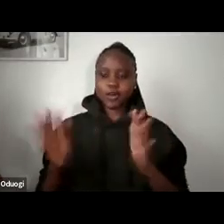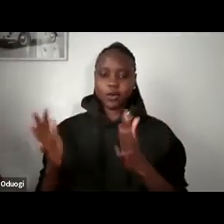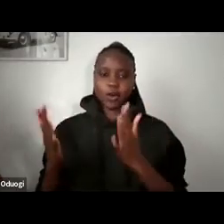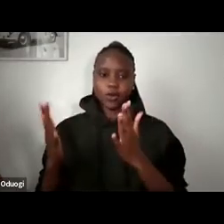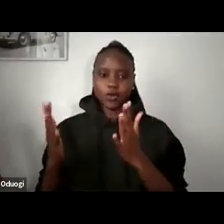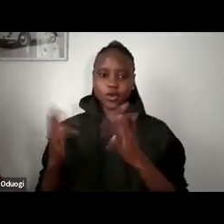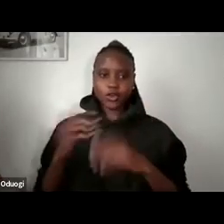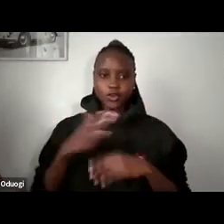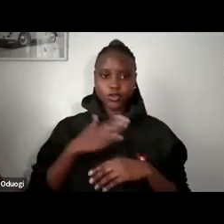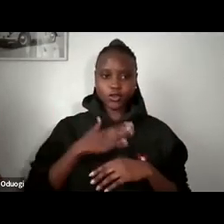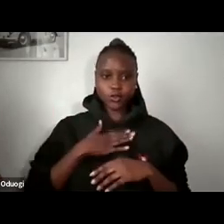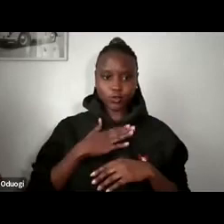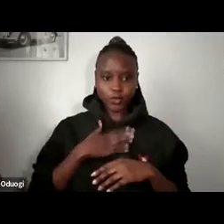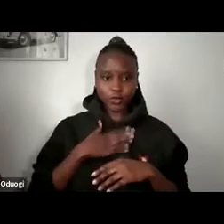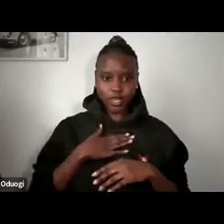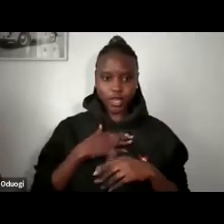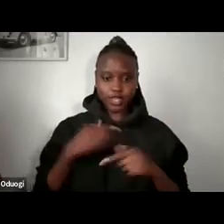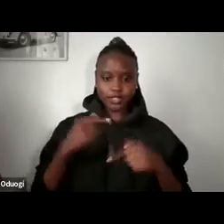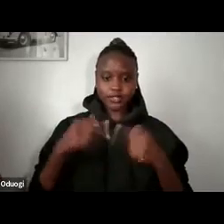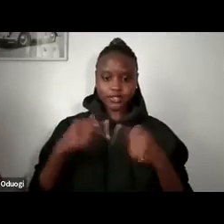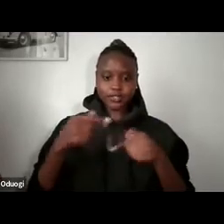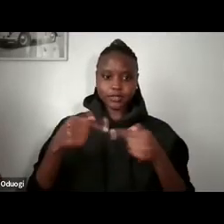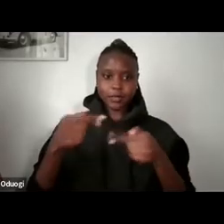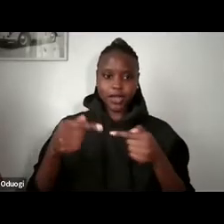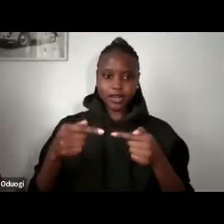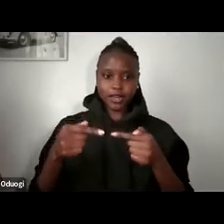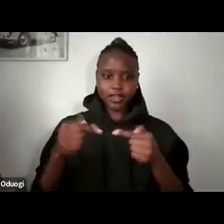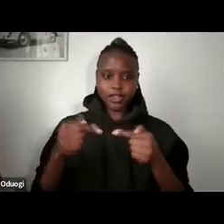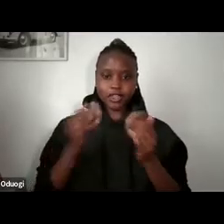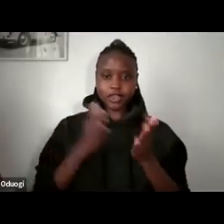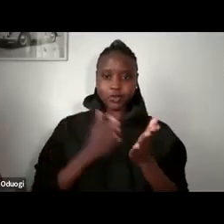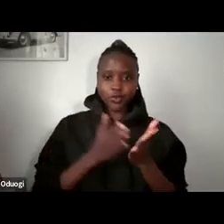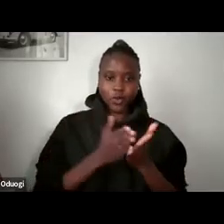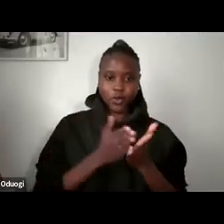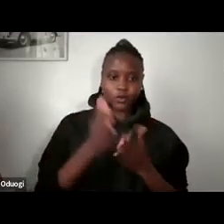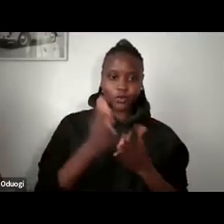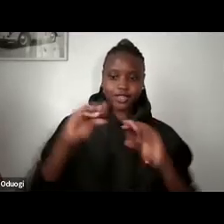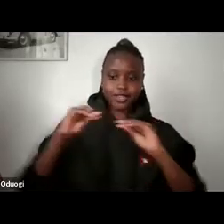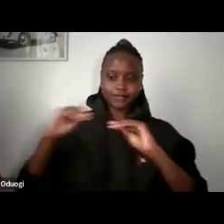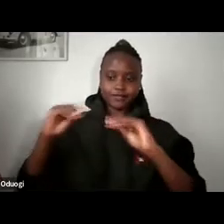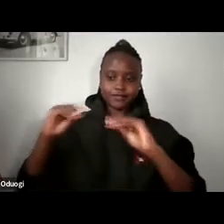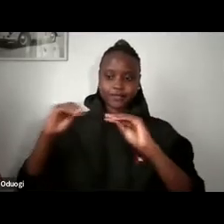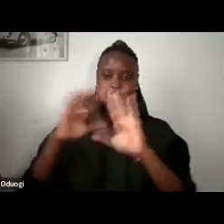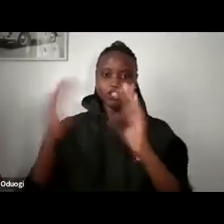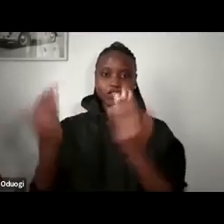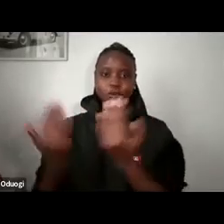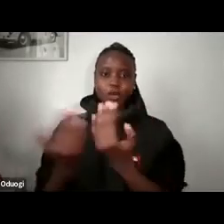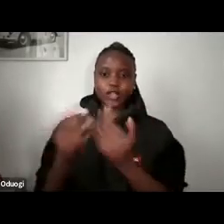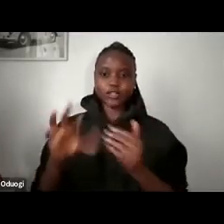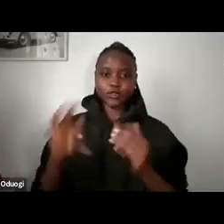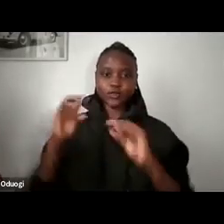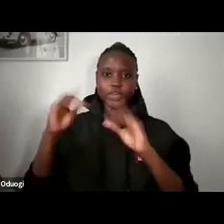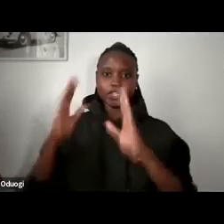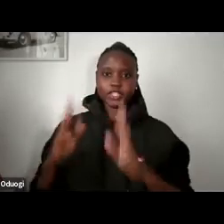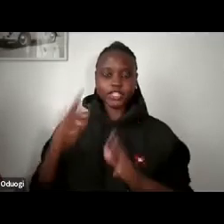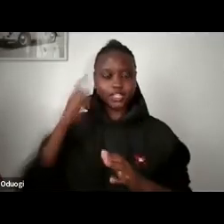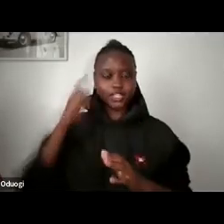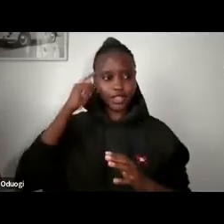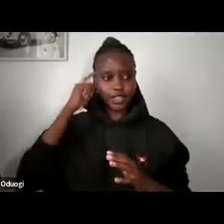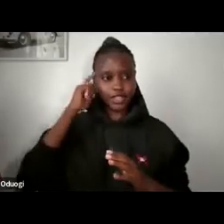a span through to the teaching world, where you find teachers thinking about how to